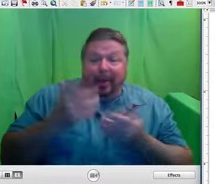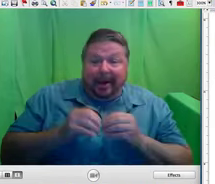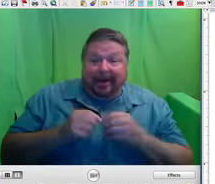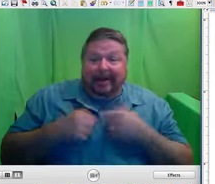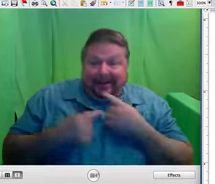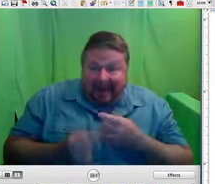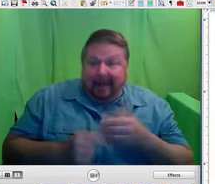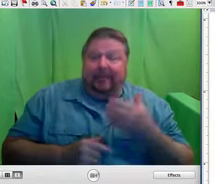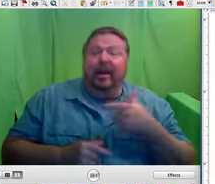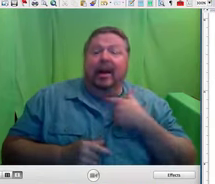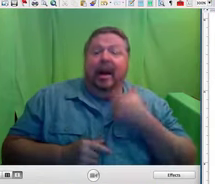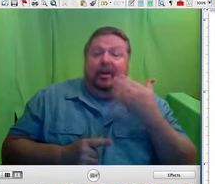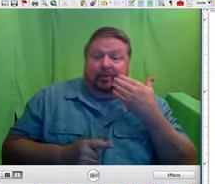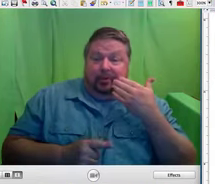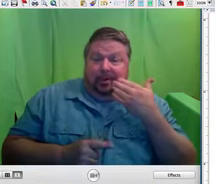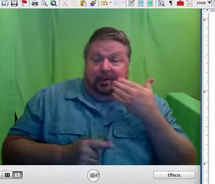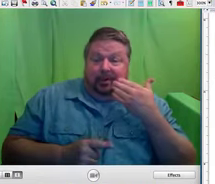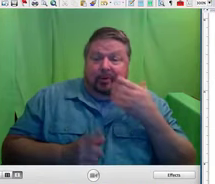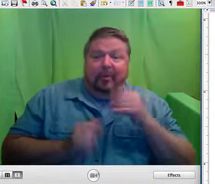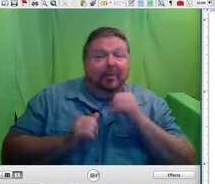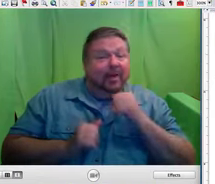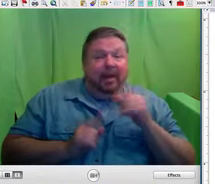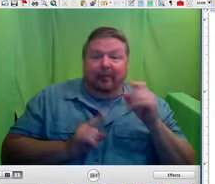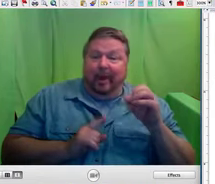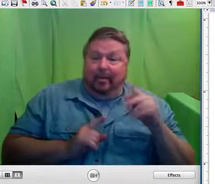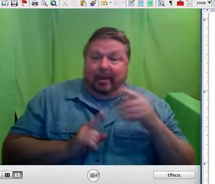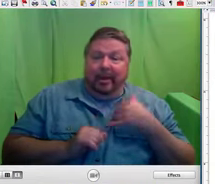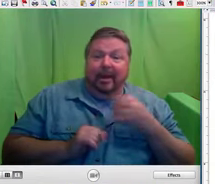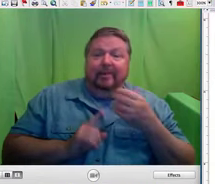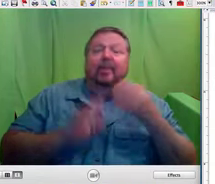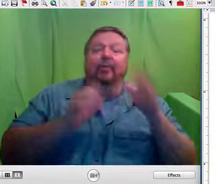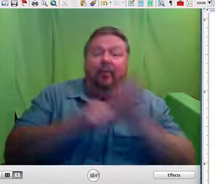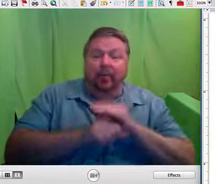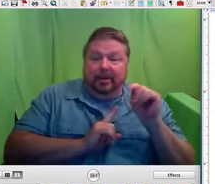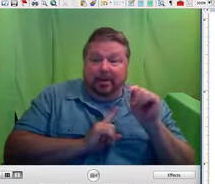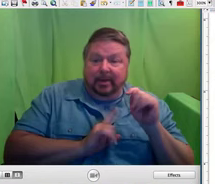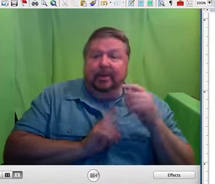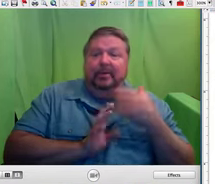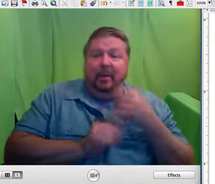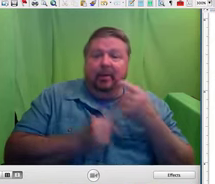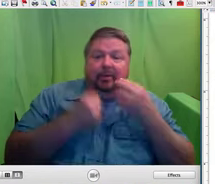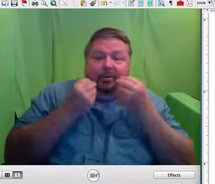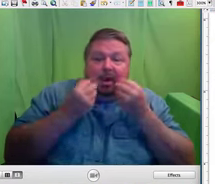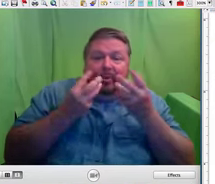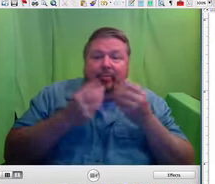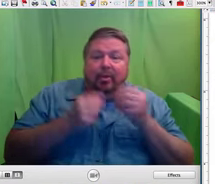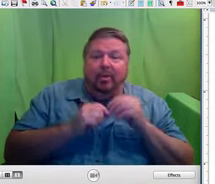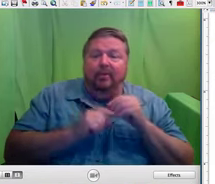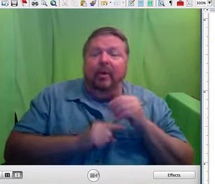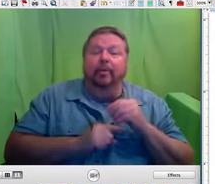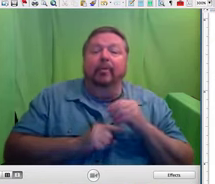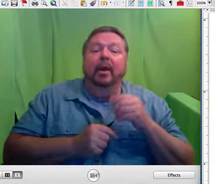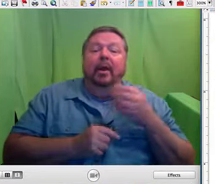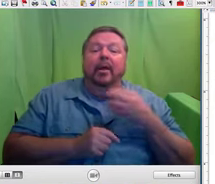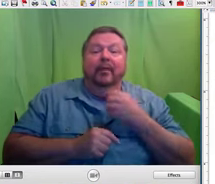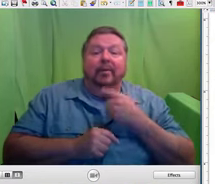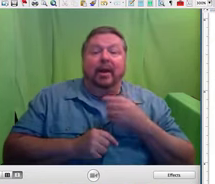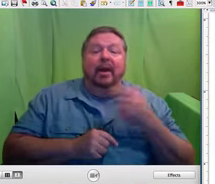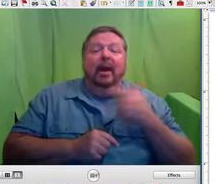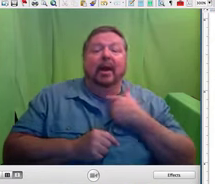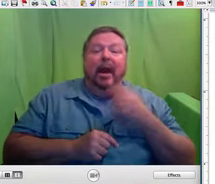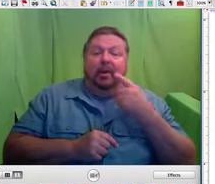I'm more likely to say it as latter, which is not a flap, and that is a full t sound because there's that breath of air. If